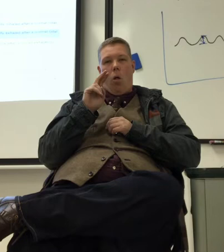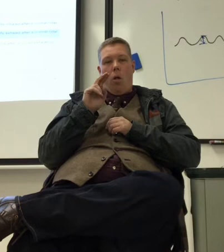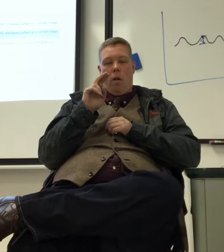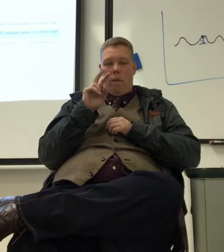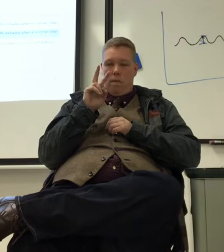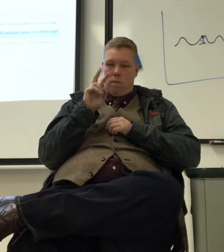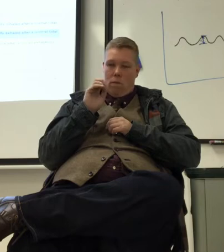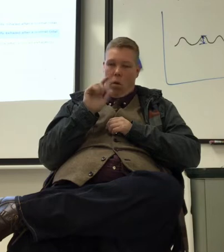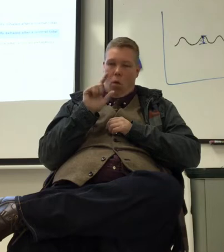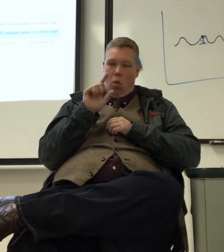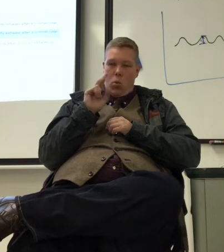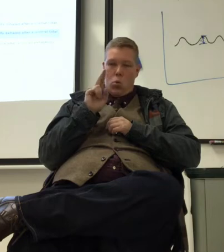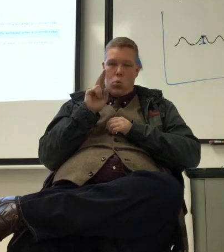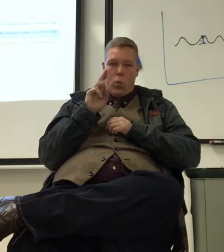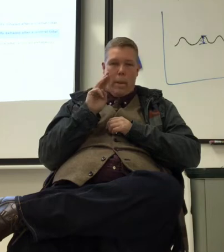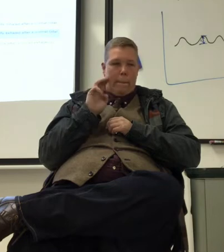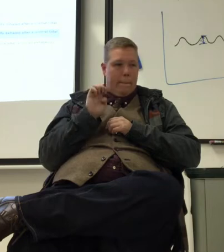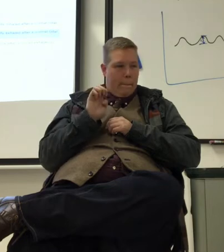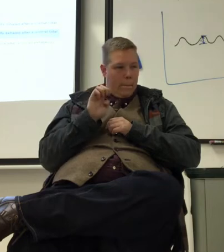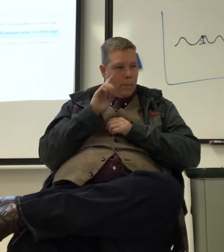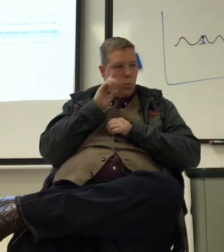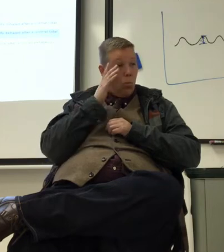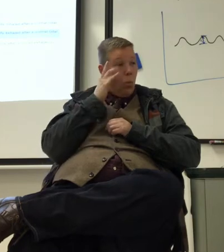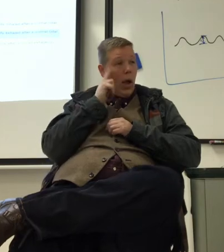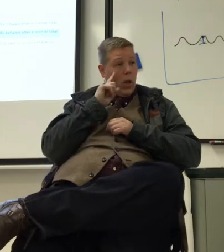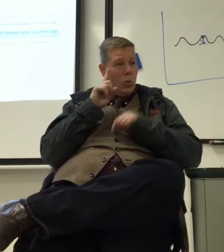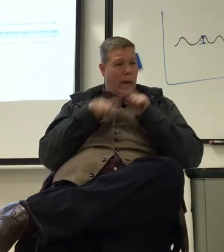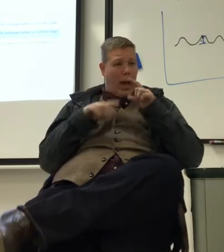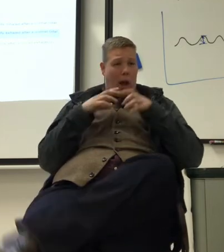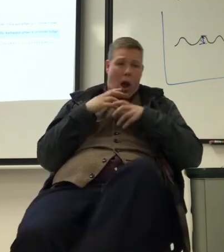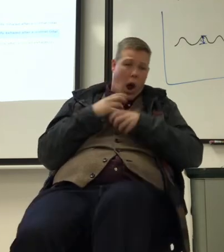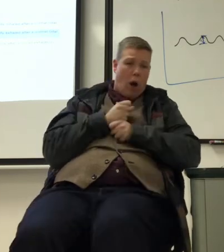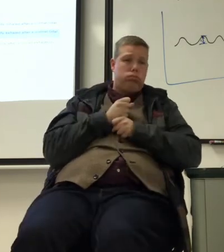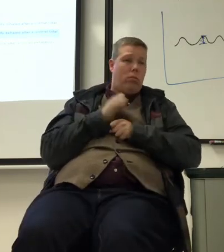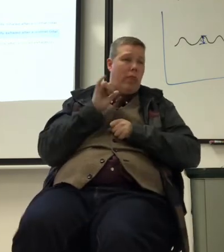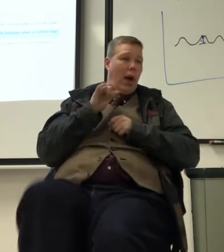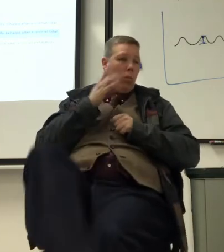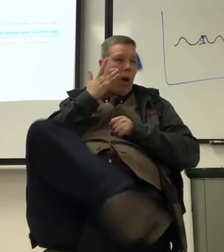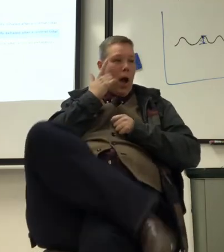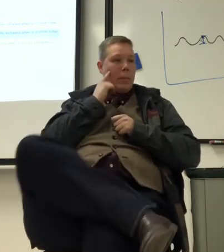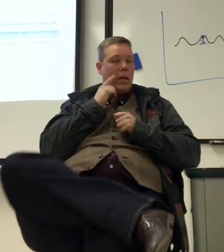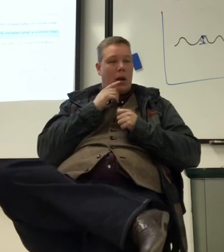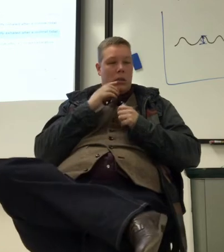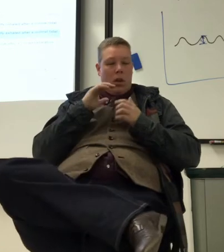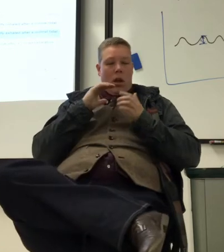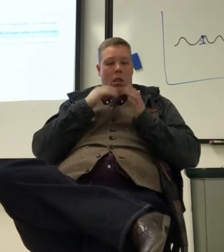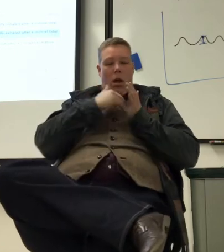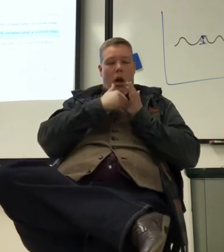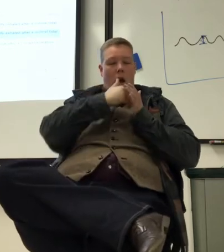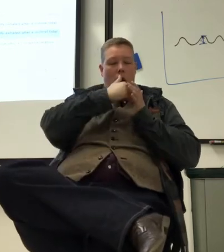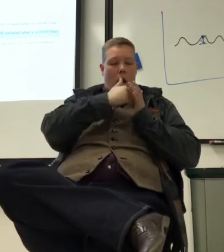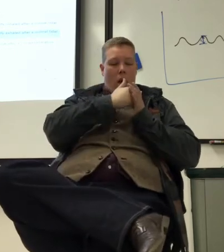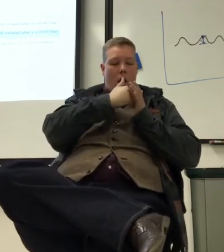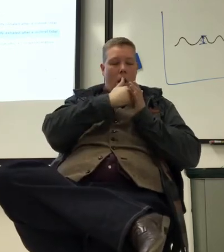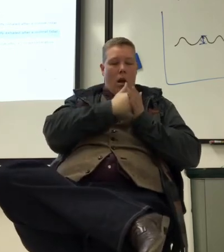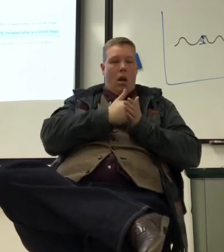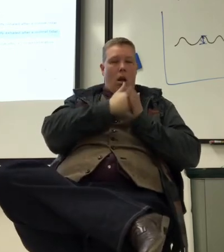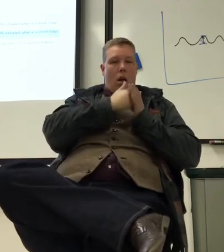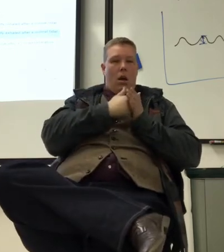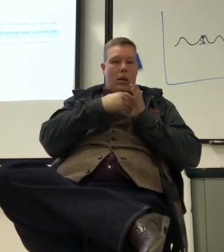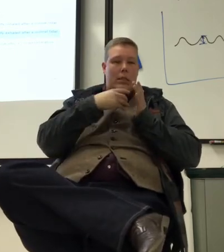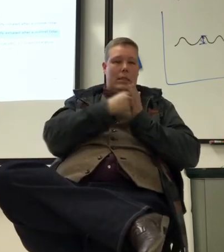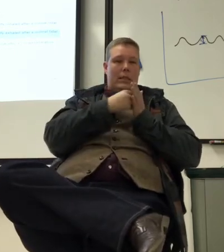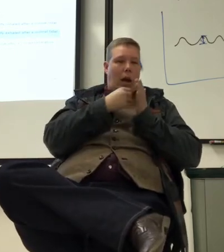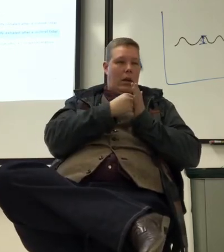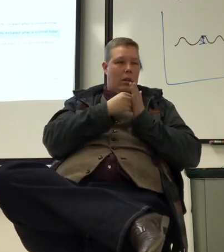chest. That's like, if you reside there, you live there, you're not leaving. So there's always a volume of air